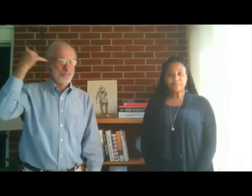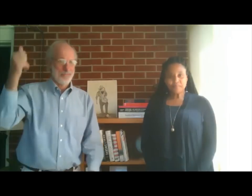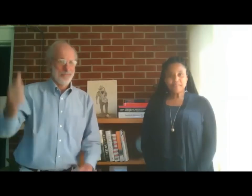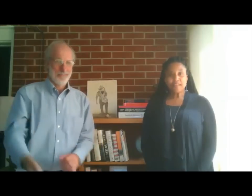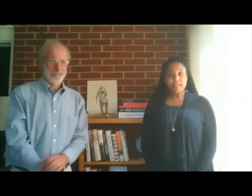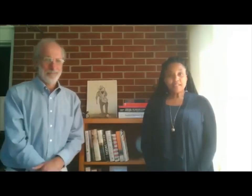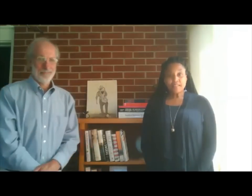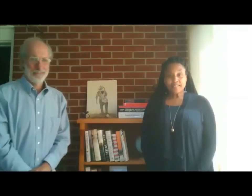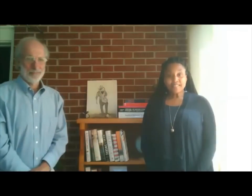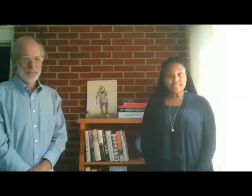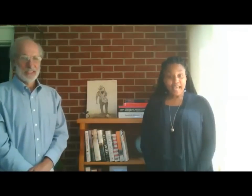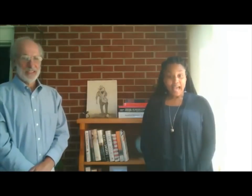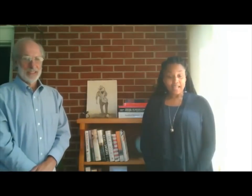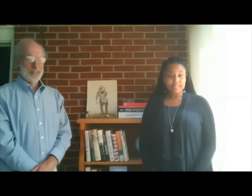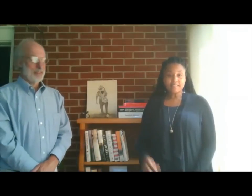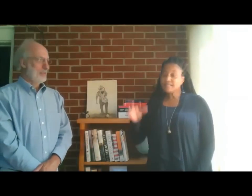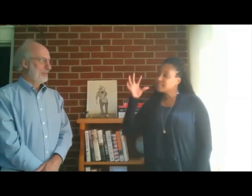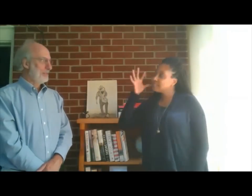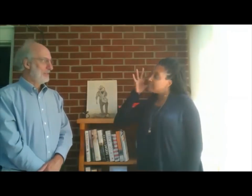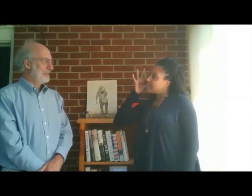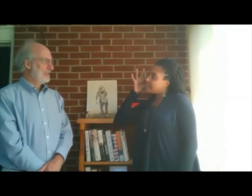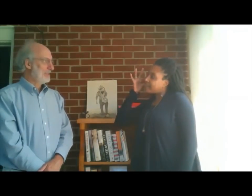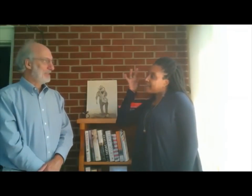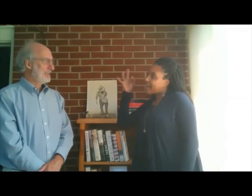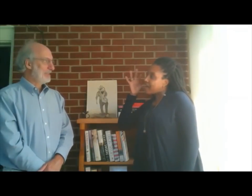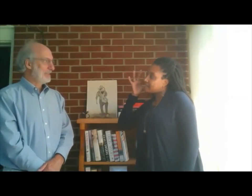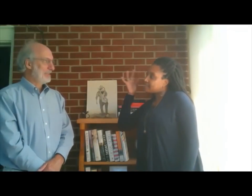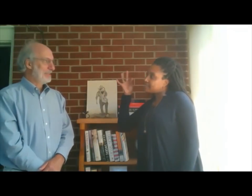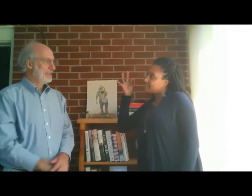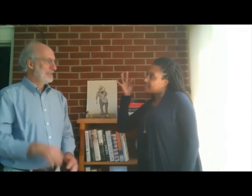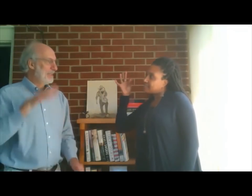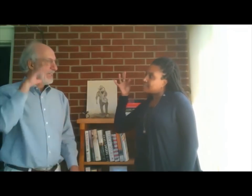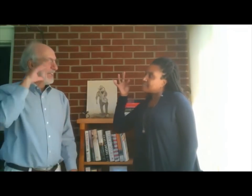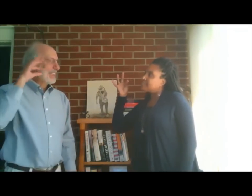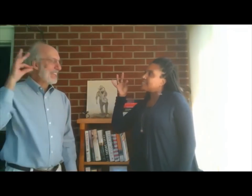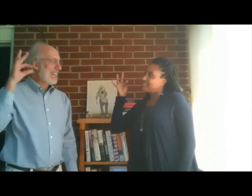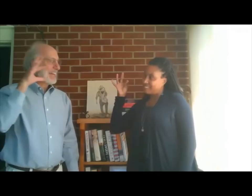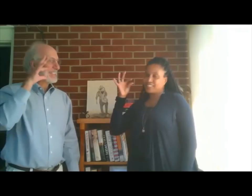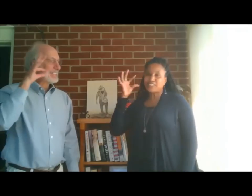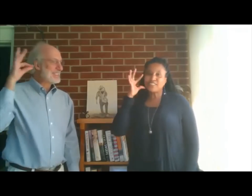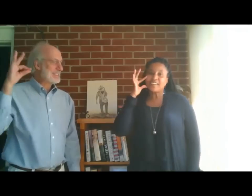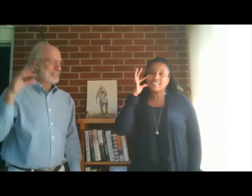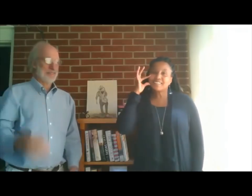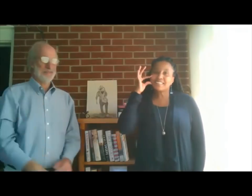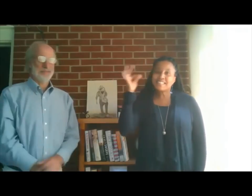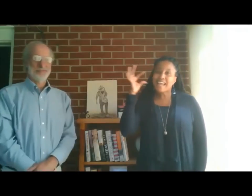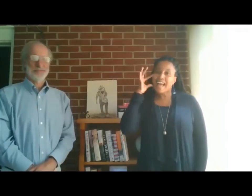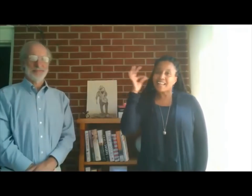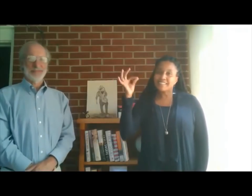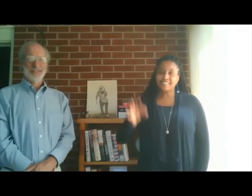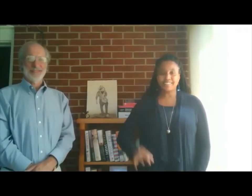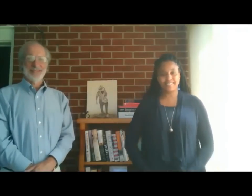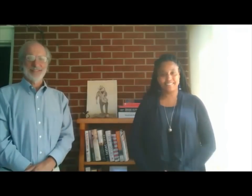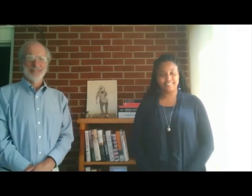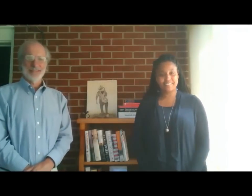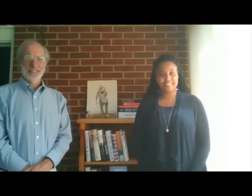Phone. Next is cat. Cat. Cat. Correct.